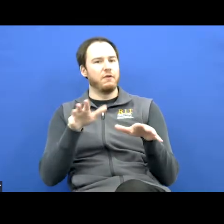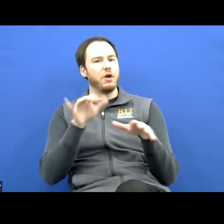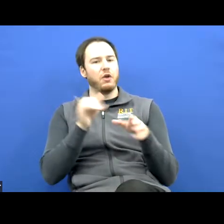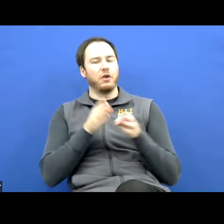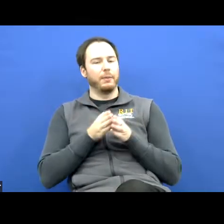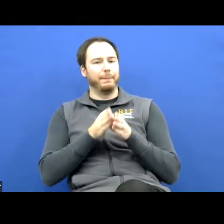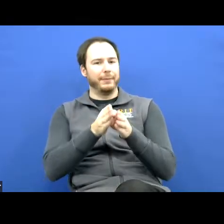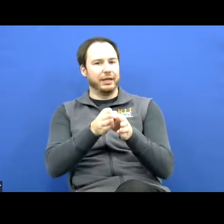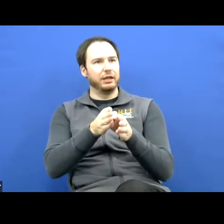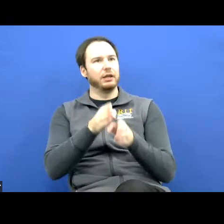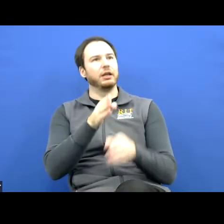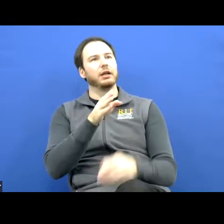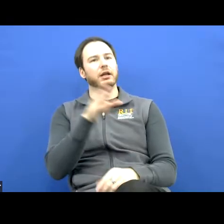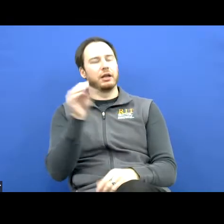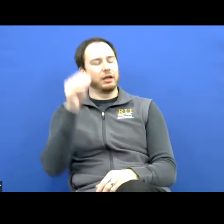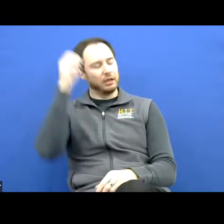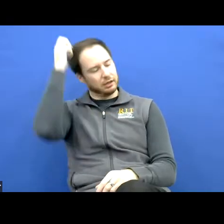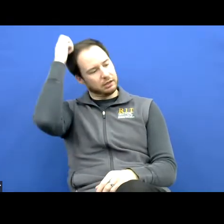and